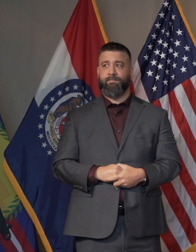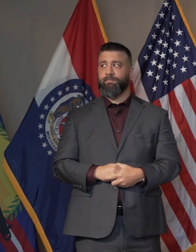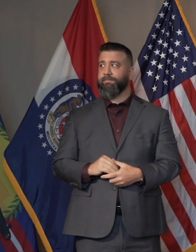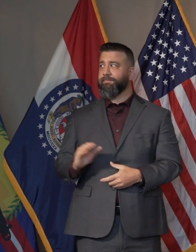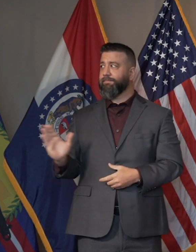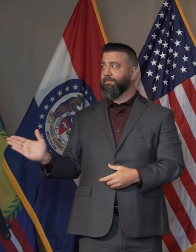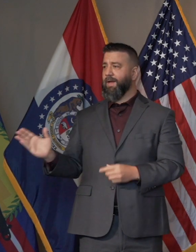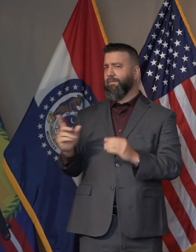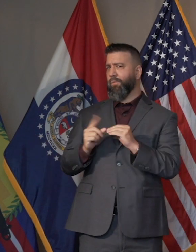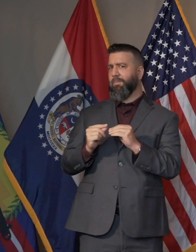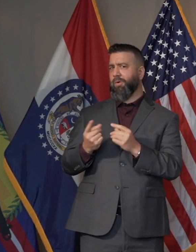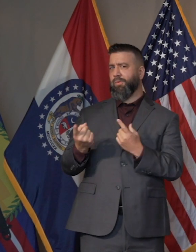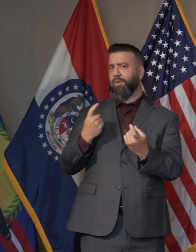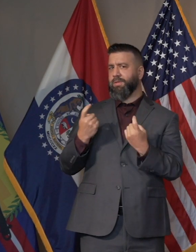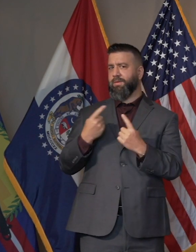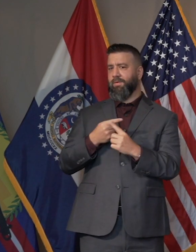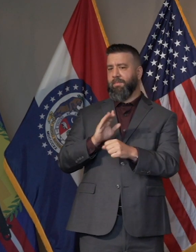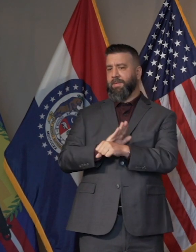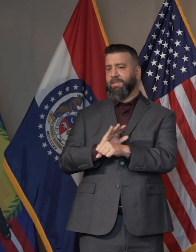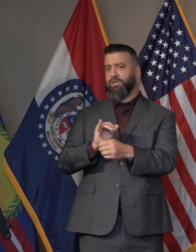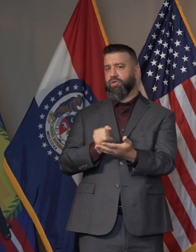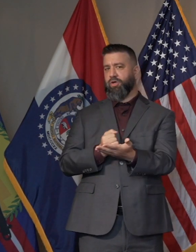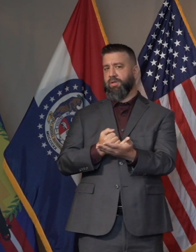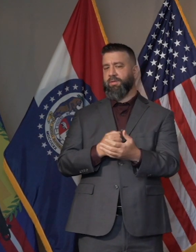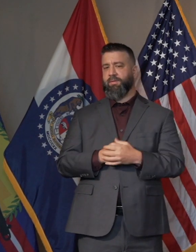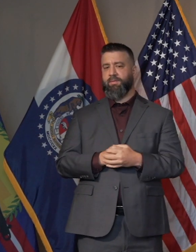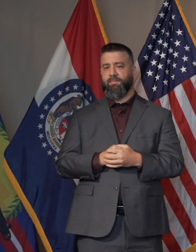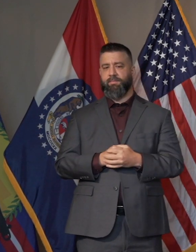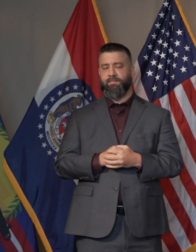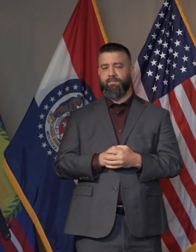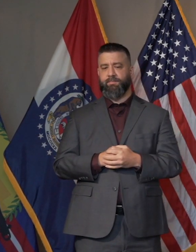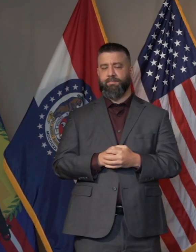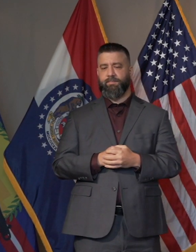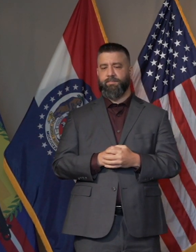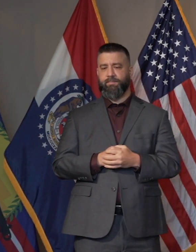Dr. Page, I have one more follow-up from the Business Journal. How does the death rate